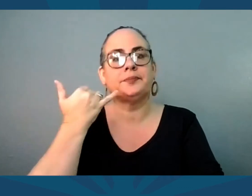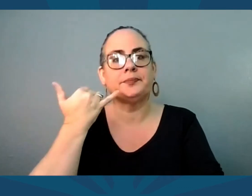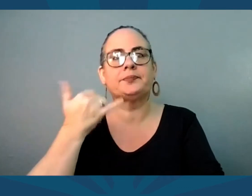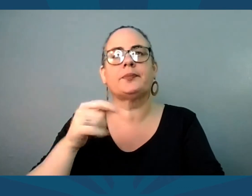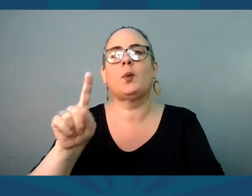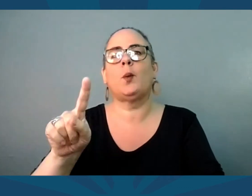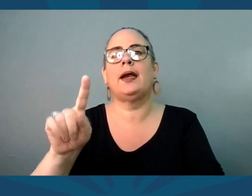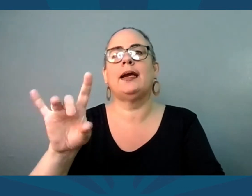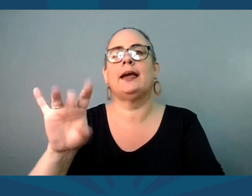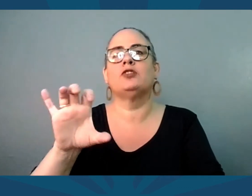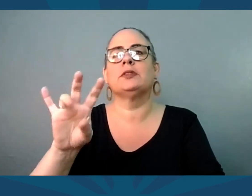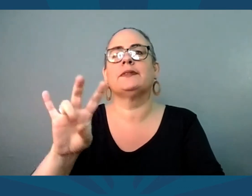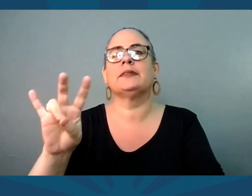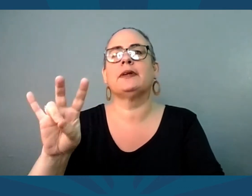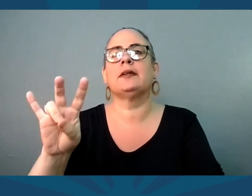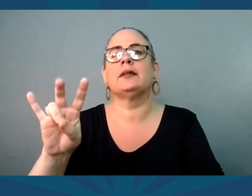602-364-3477.